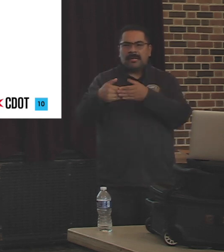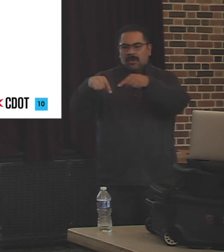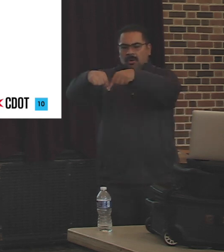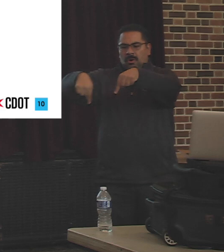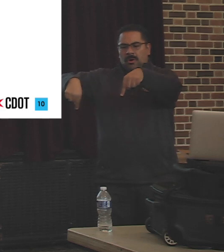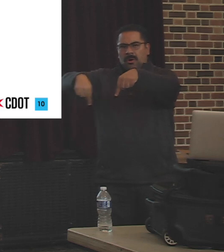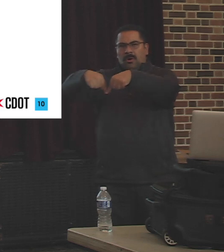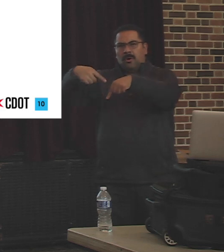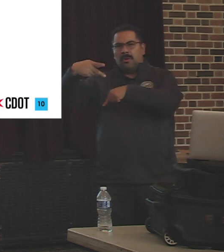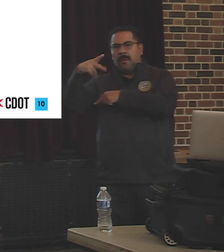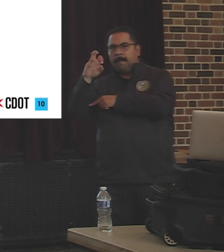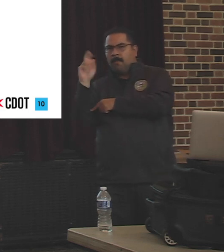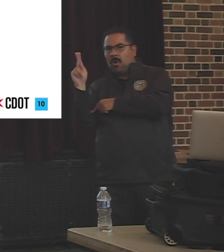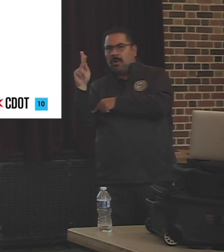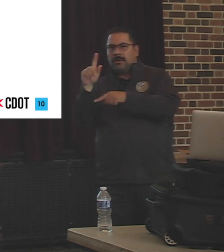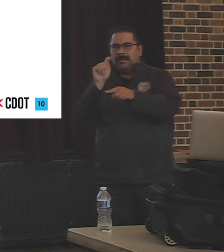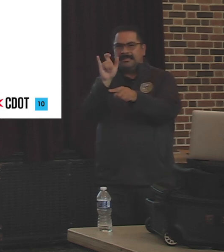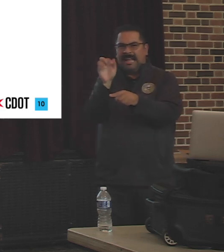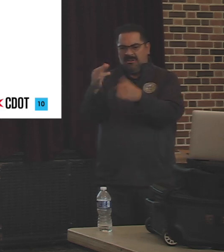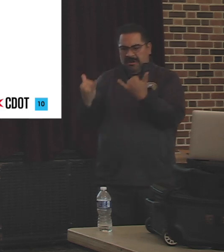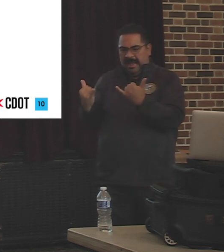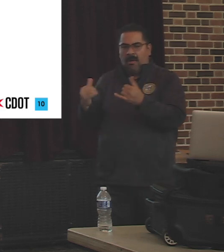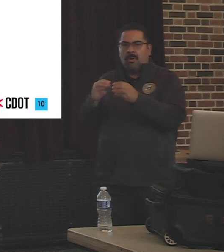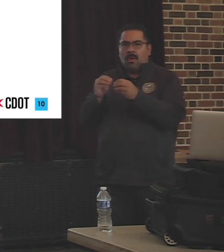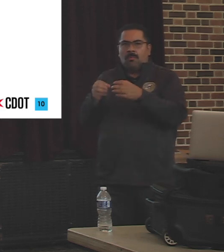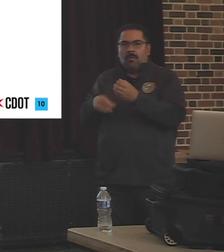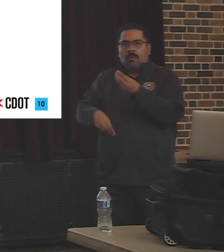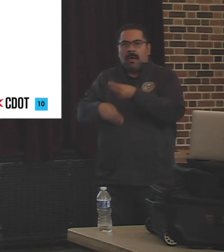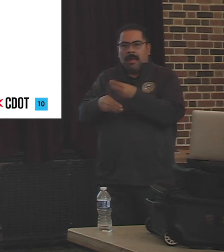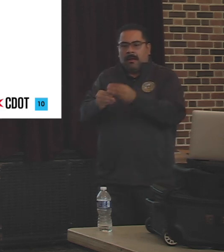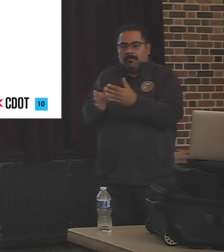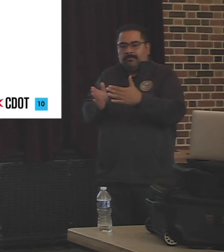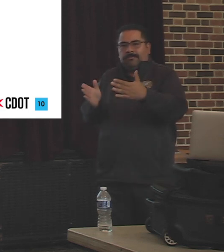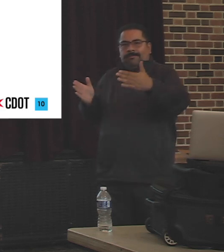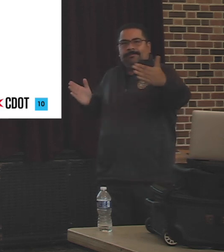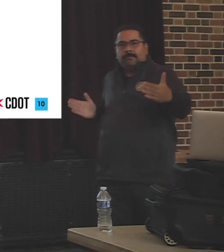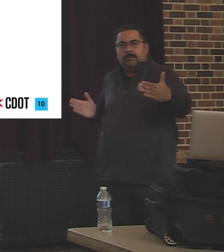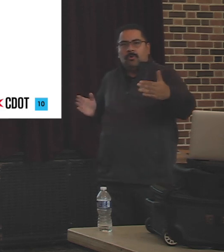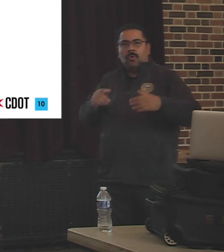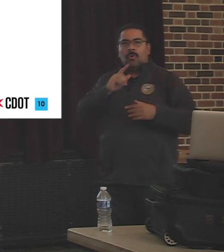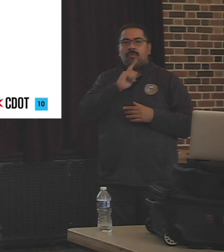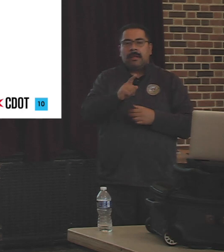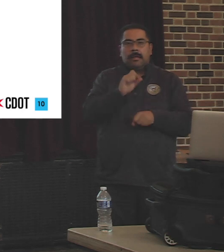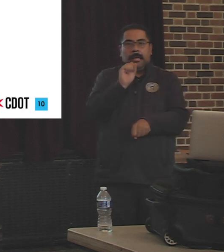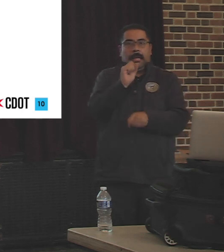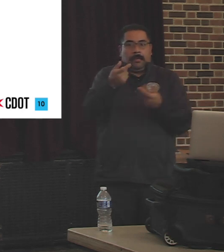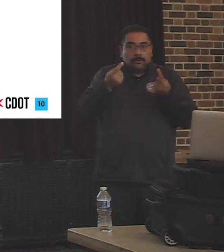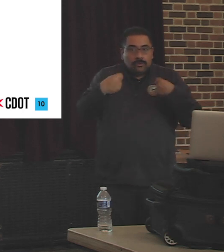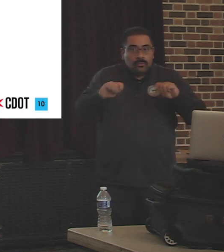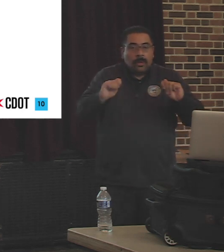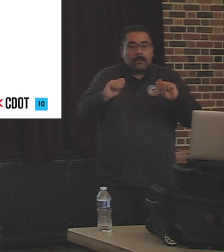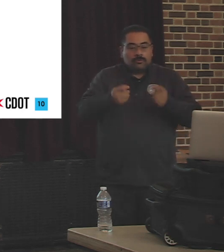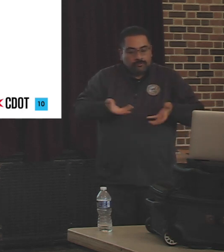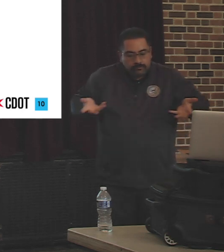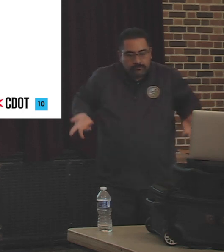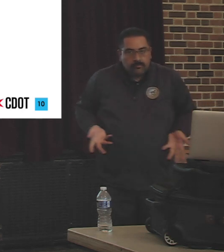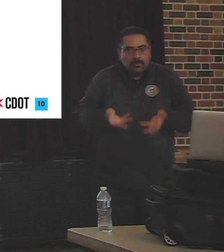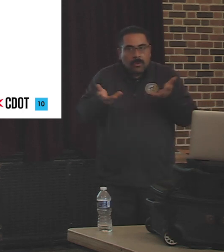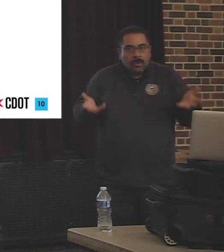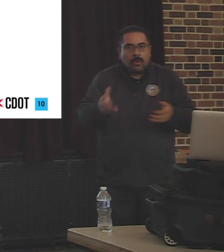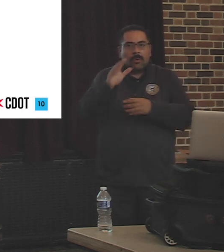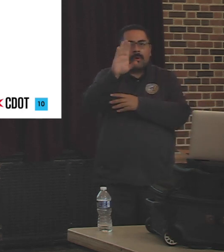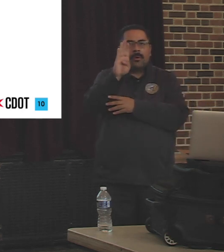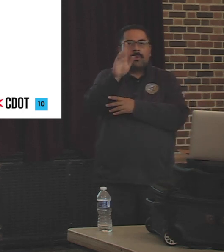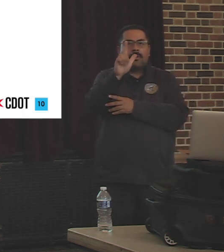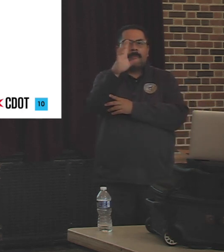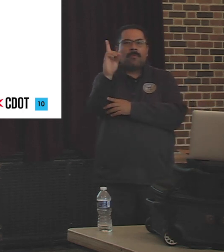Right now, it's going to continue to be extended, additional landscaping and everything, but it's really an effort to activate the boulevard